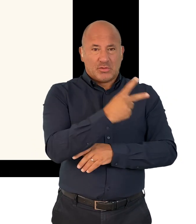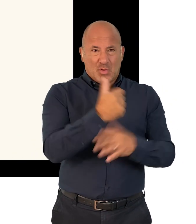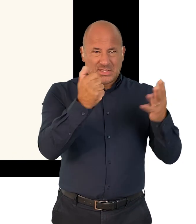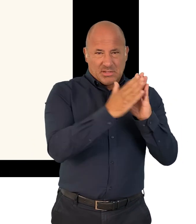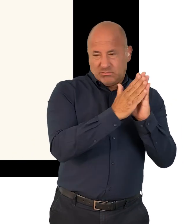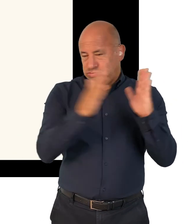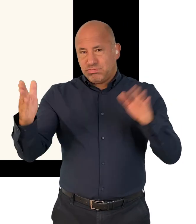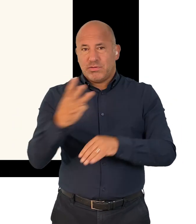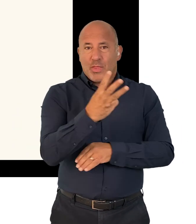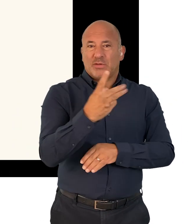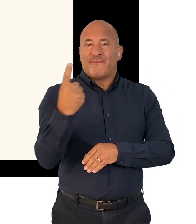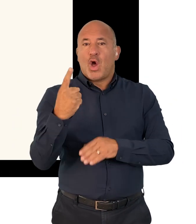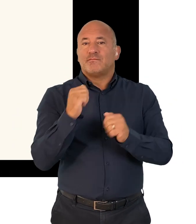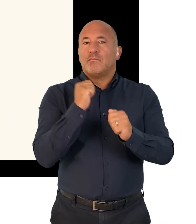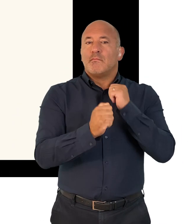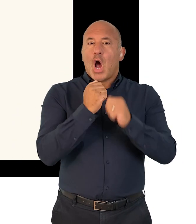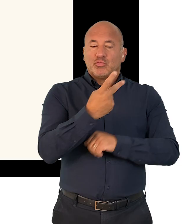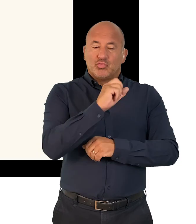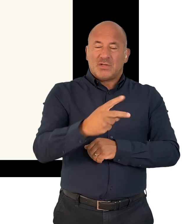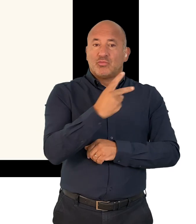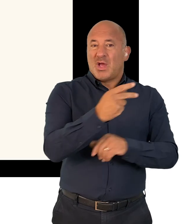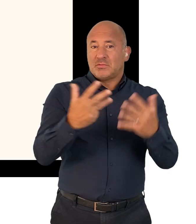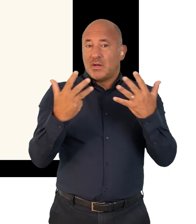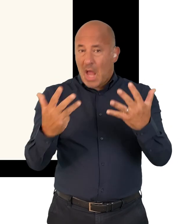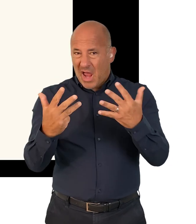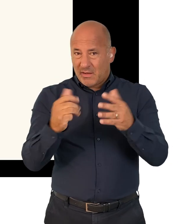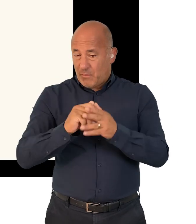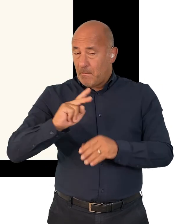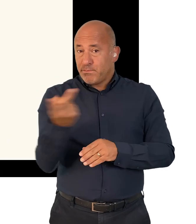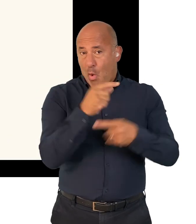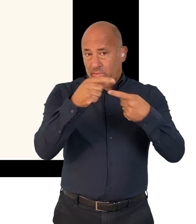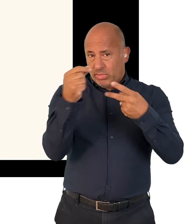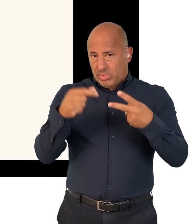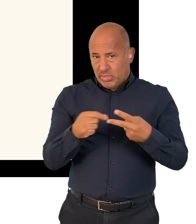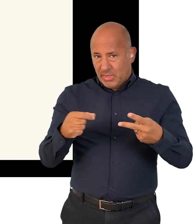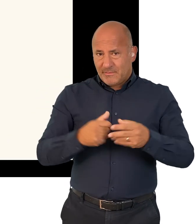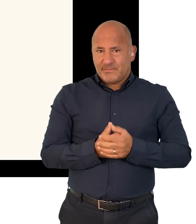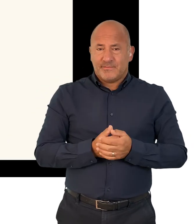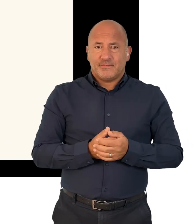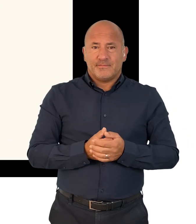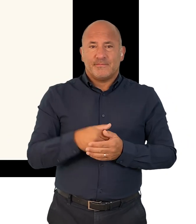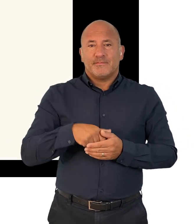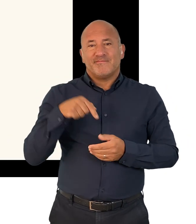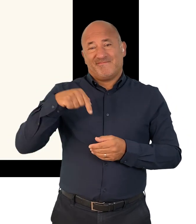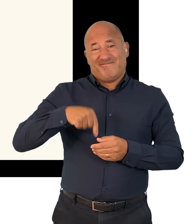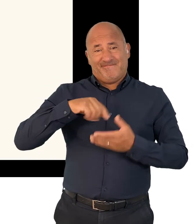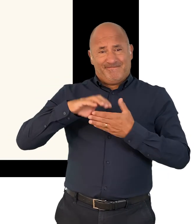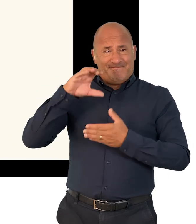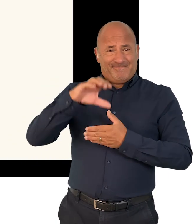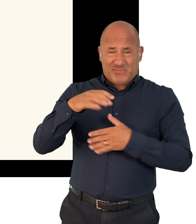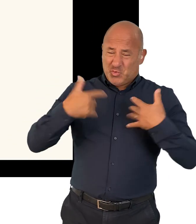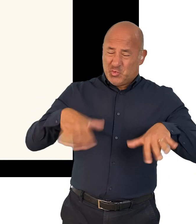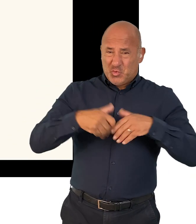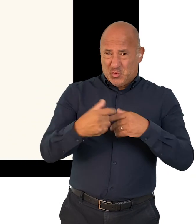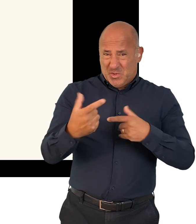April 2026 to the 31st of March 2029 for both strands. The Creative Foundations Fund is